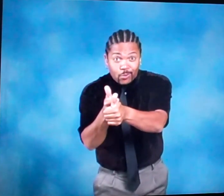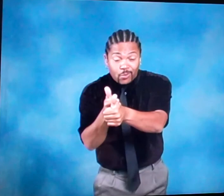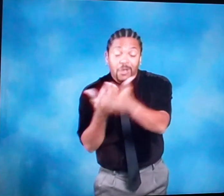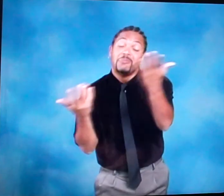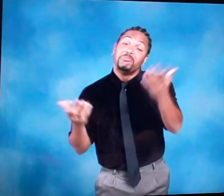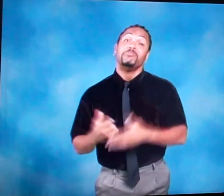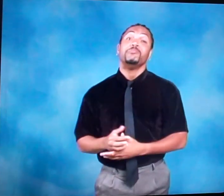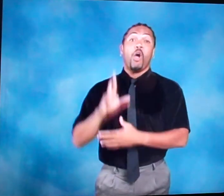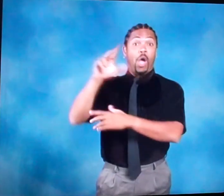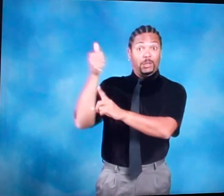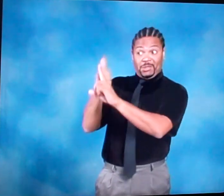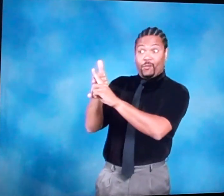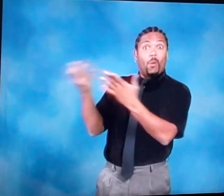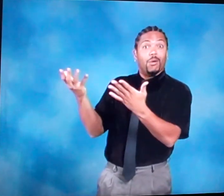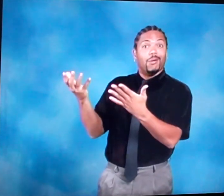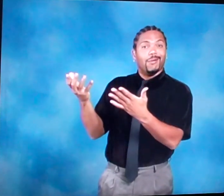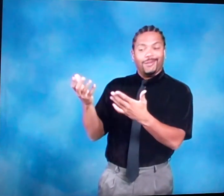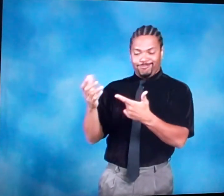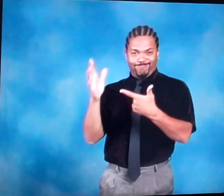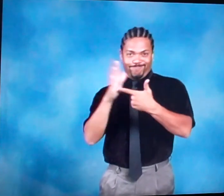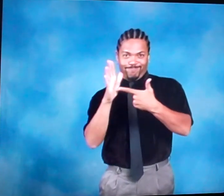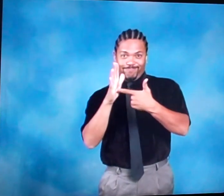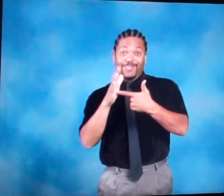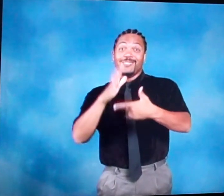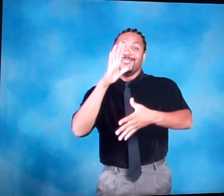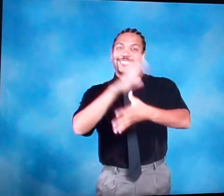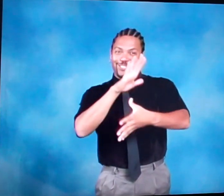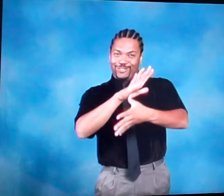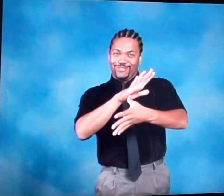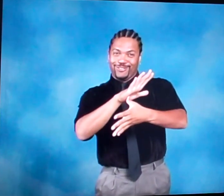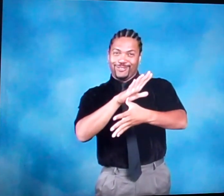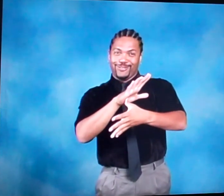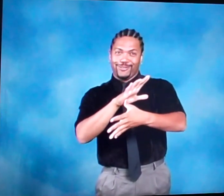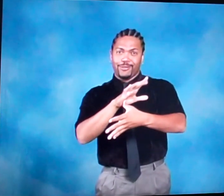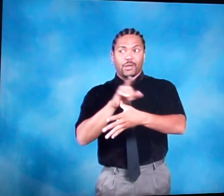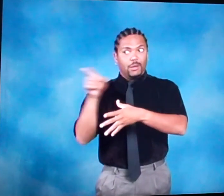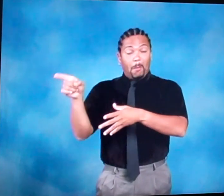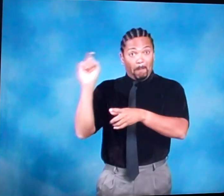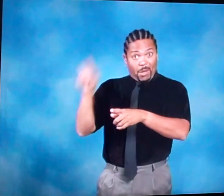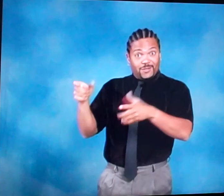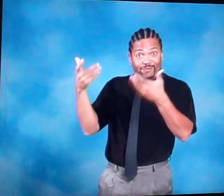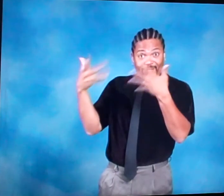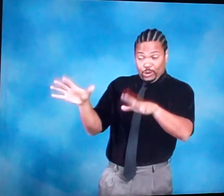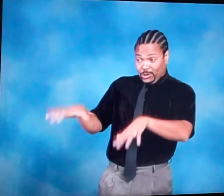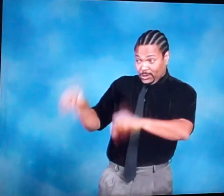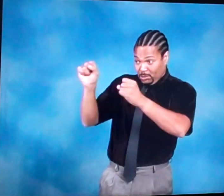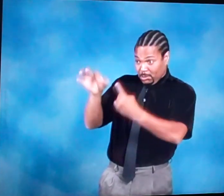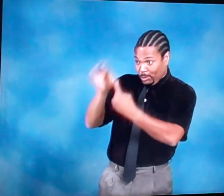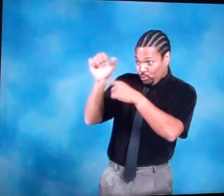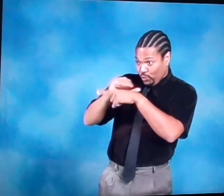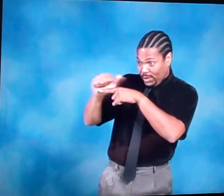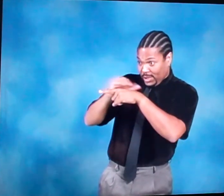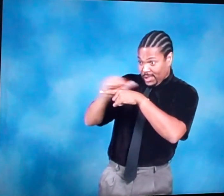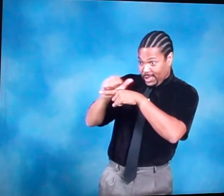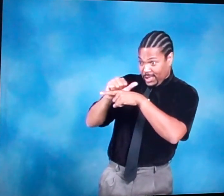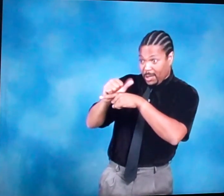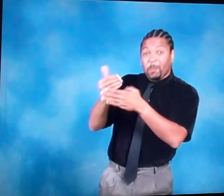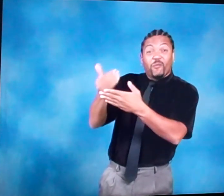there's rules to follow, and you're going to need to make sure you follow that. When you get to your junior